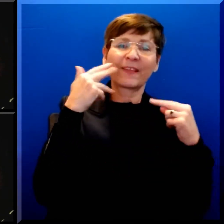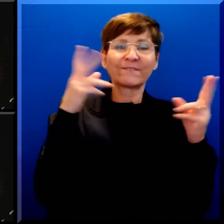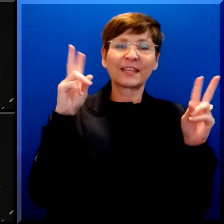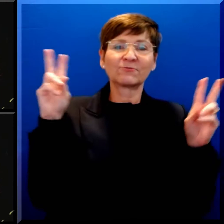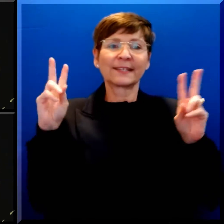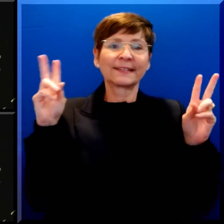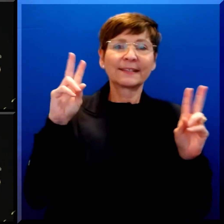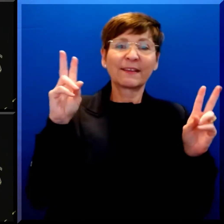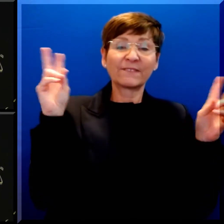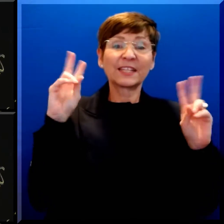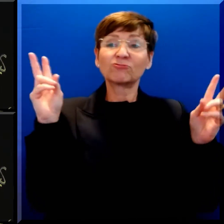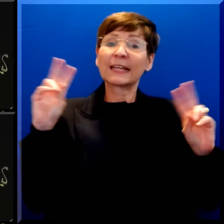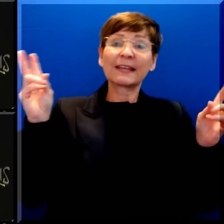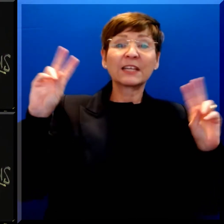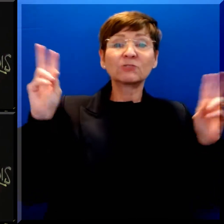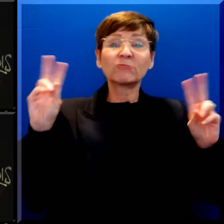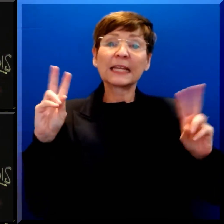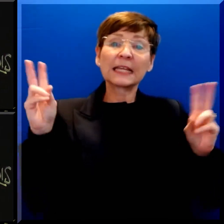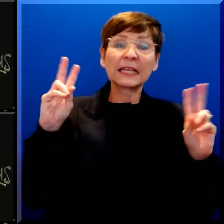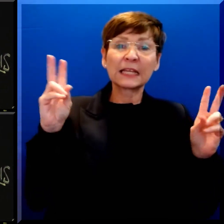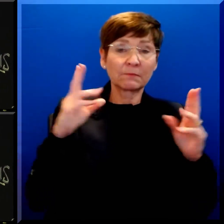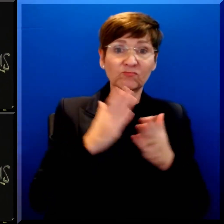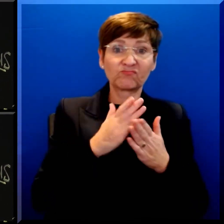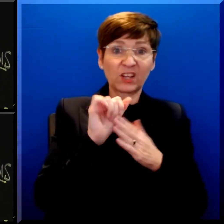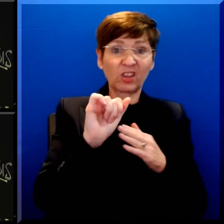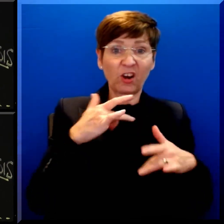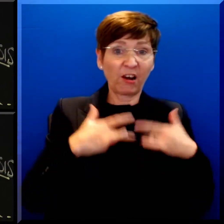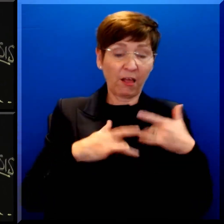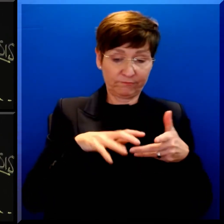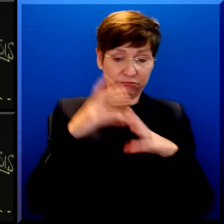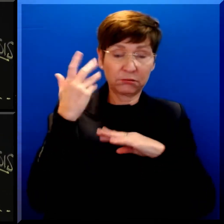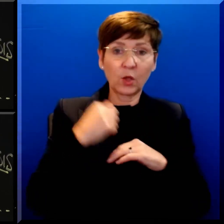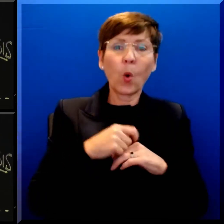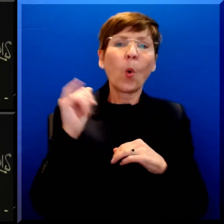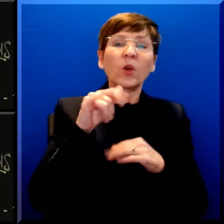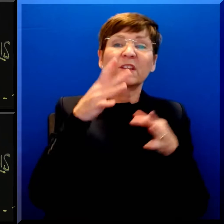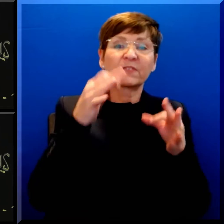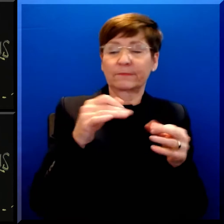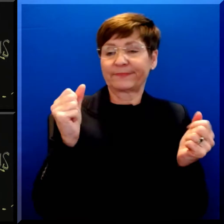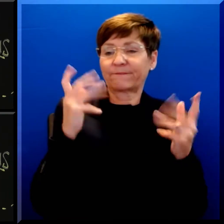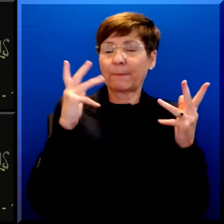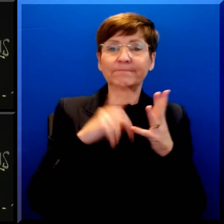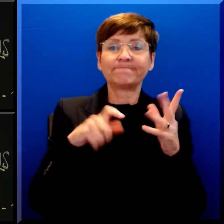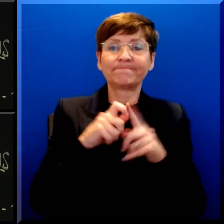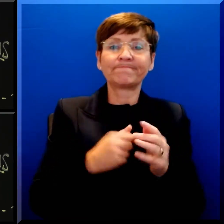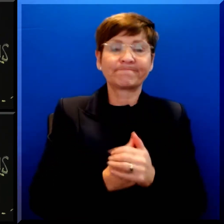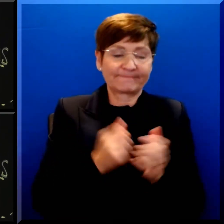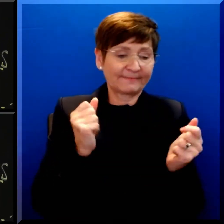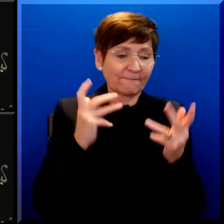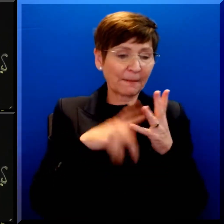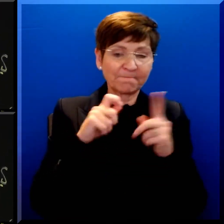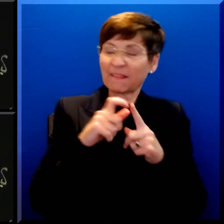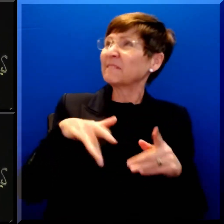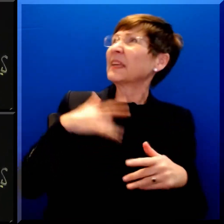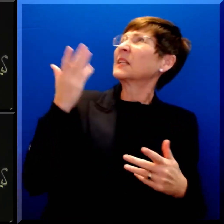my whole life's really falling apart. They're kind of in denial. Or they want to give up altogether. They say, you know what? I feel betrayed by